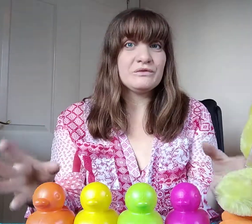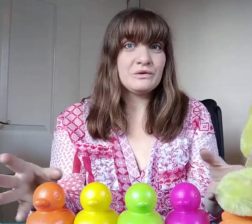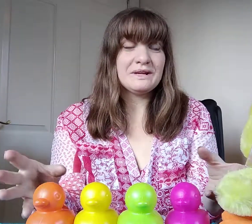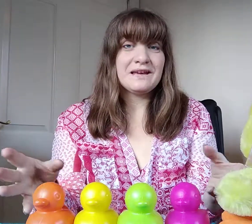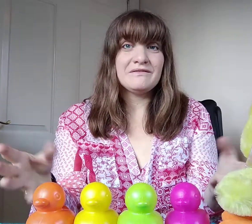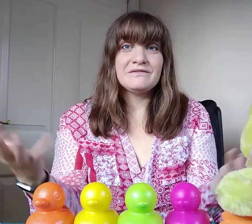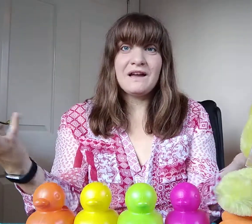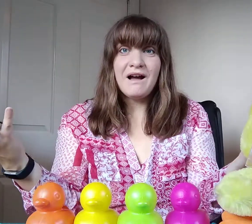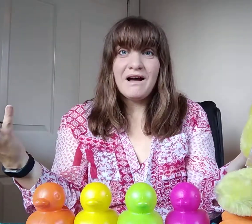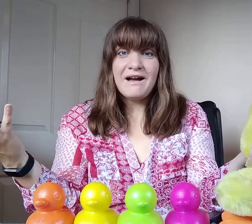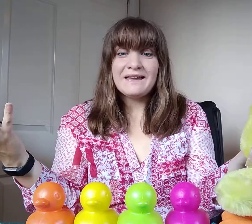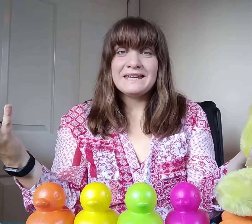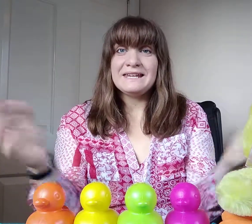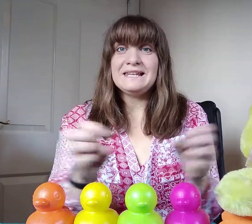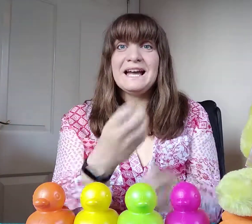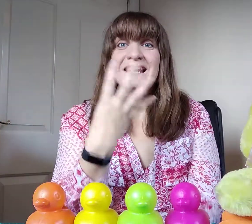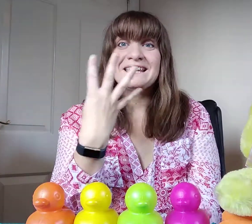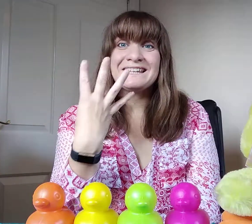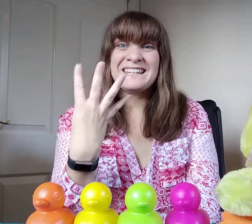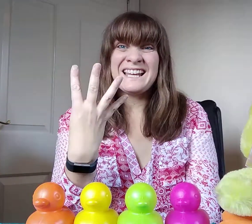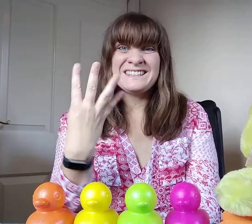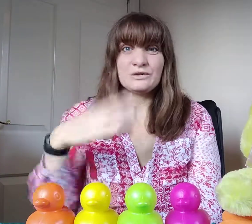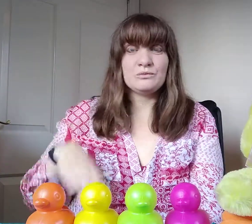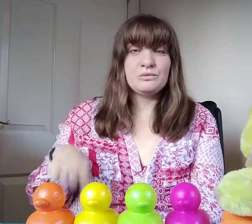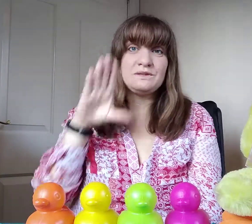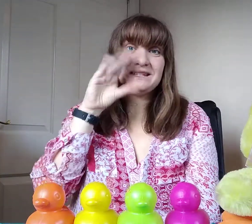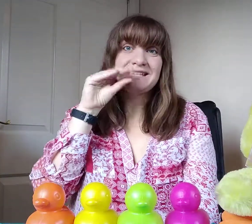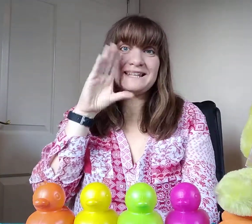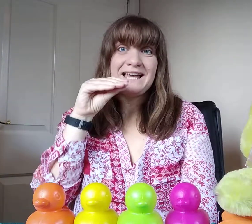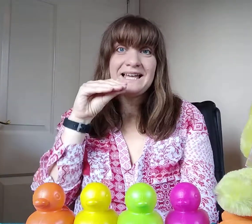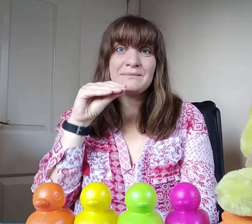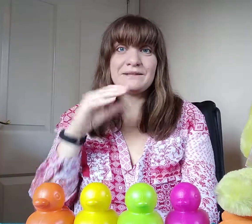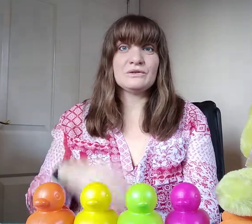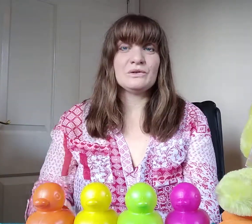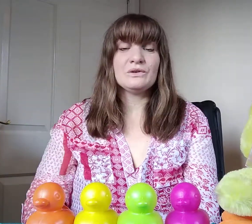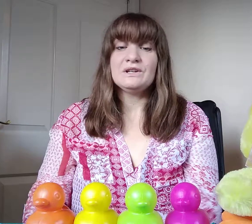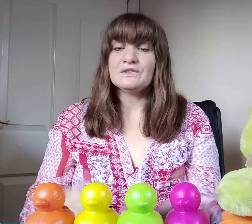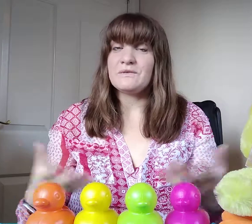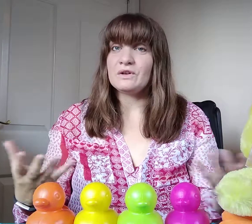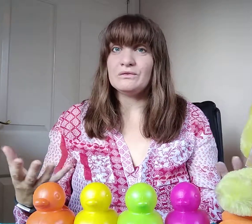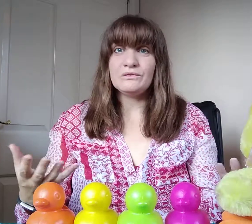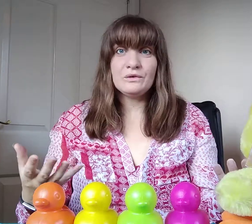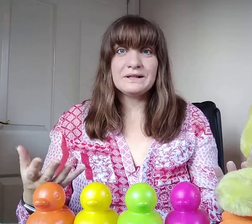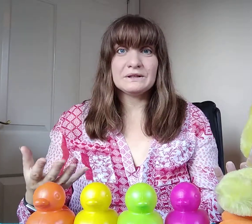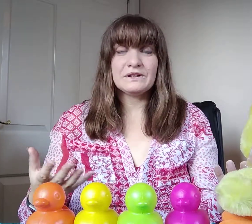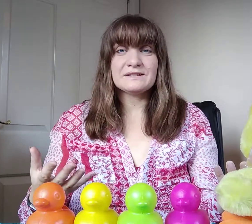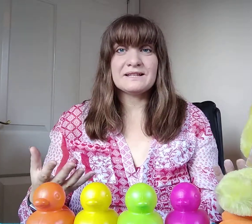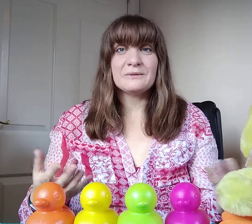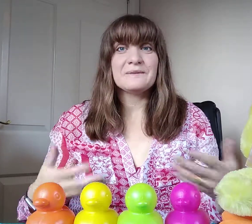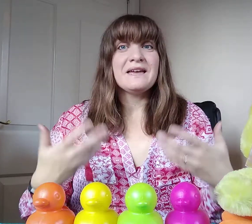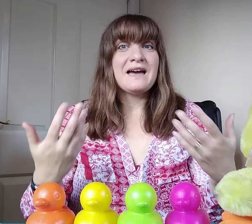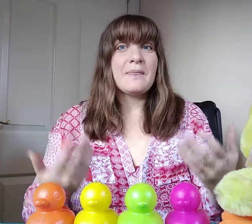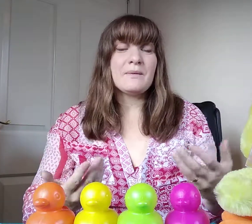4 left. Il y a 4 petits canards maintenant. So we've got 4 little ducks now. And then we